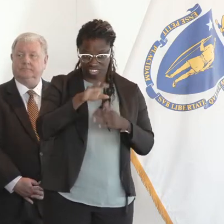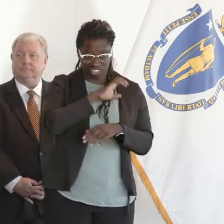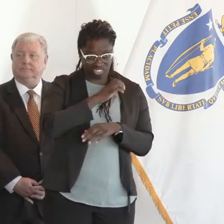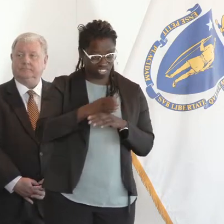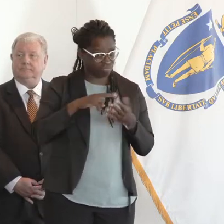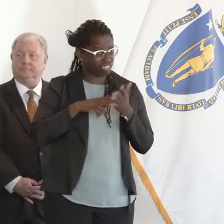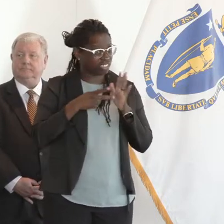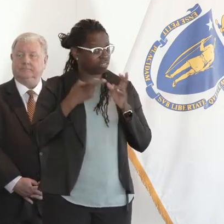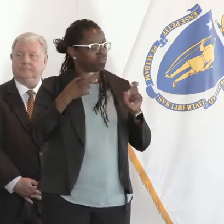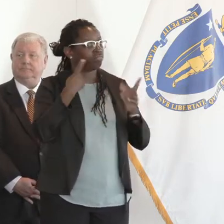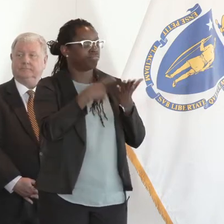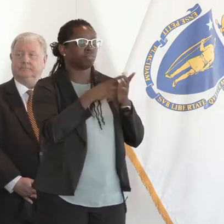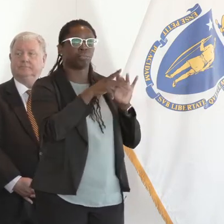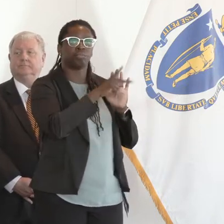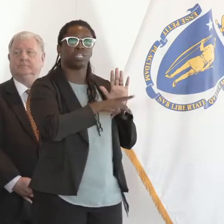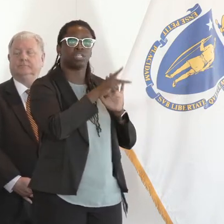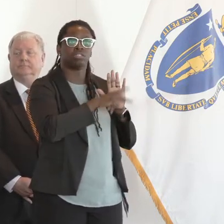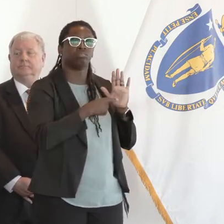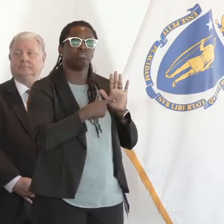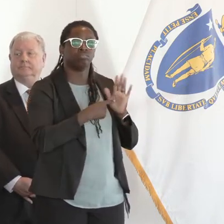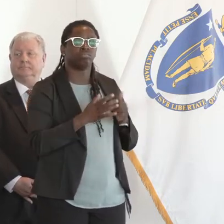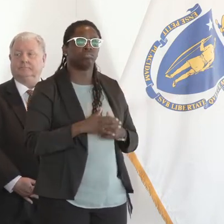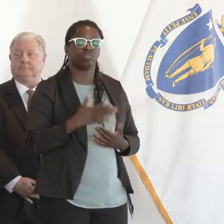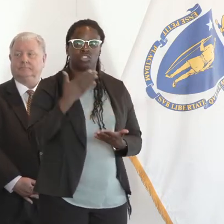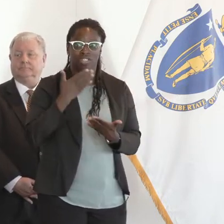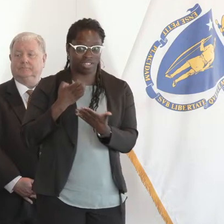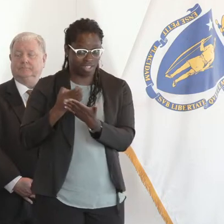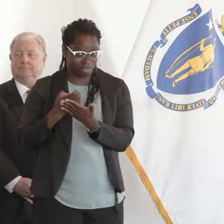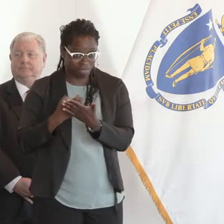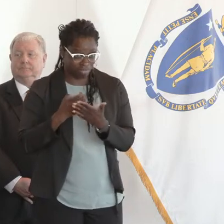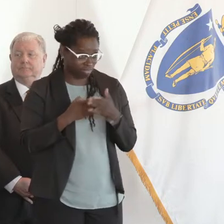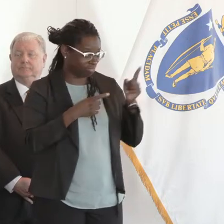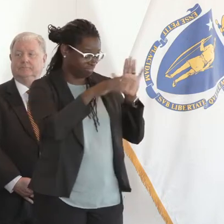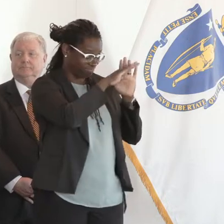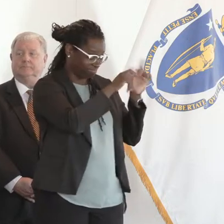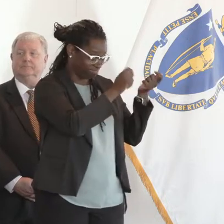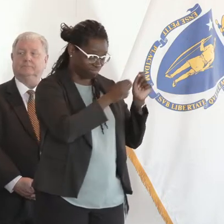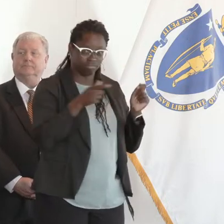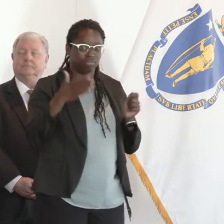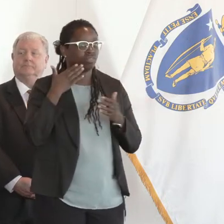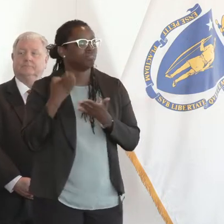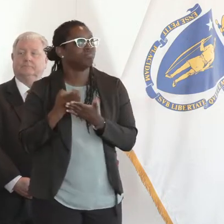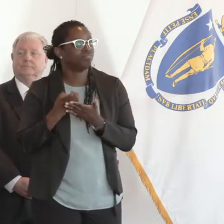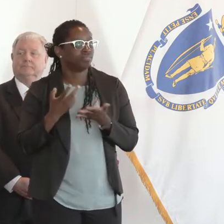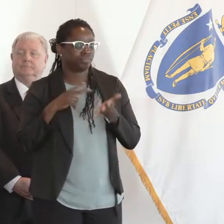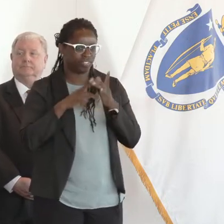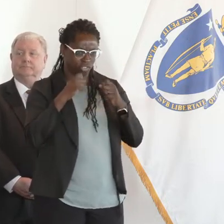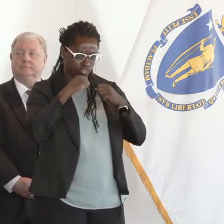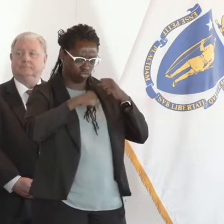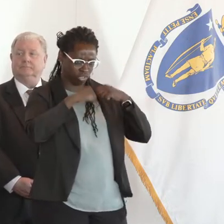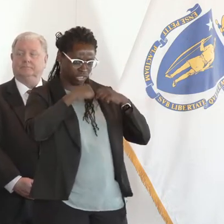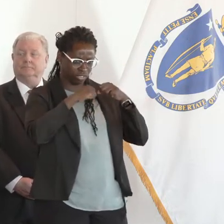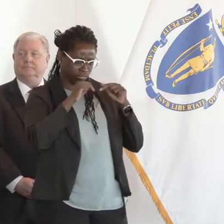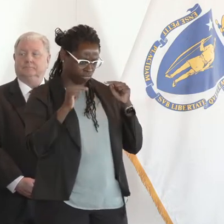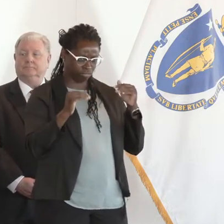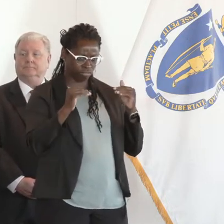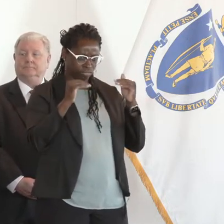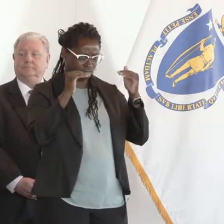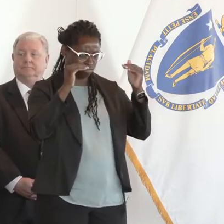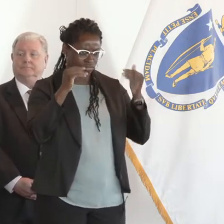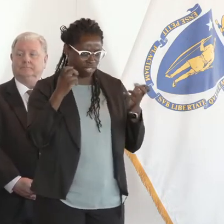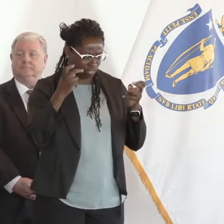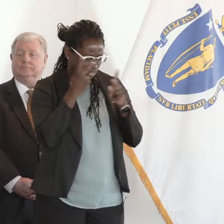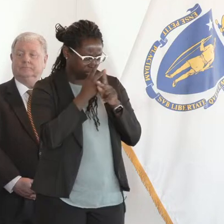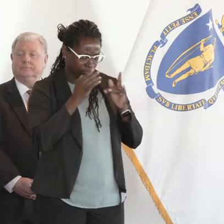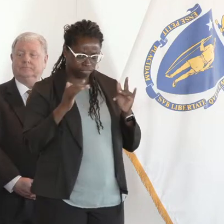good economics, and it's necessary infrastructure for the safety and health and well-being and prosperity of our